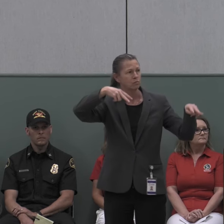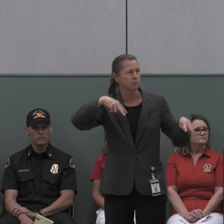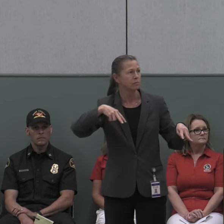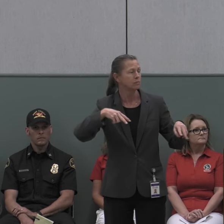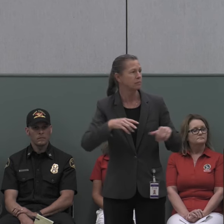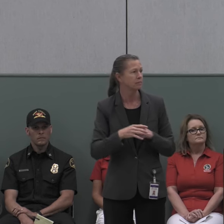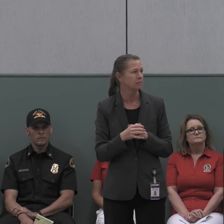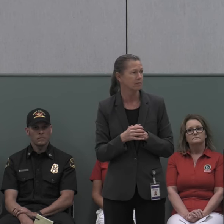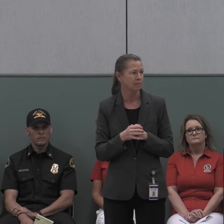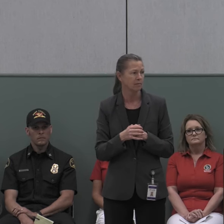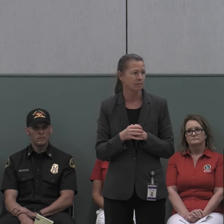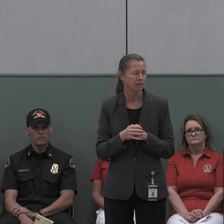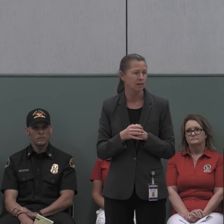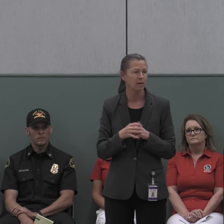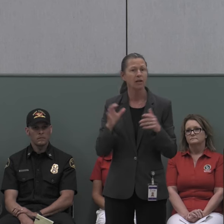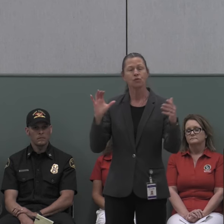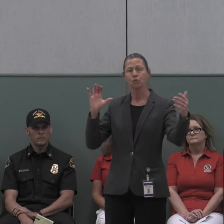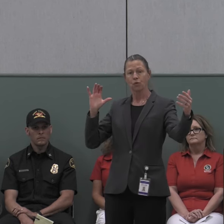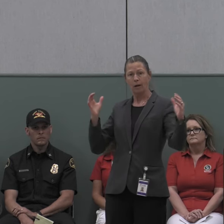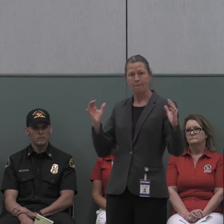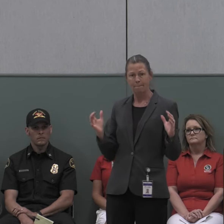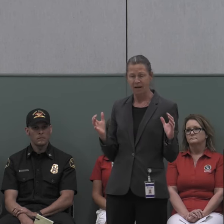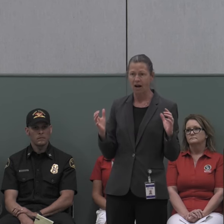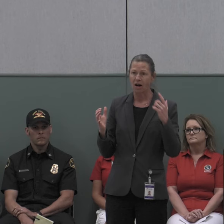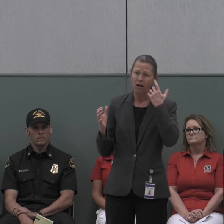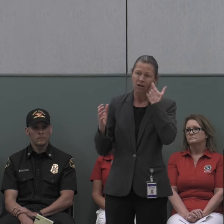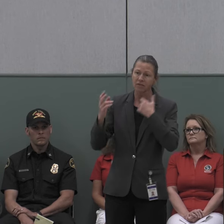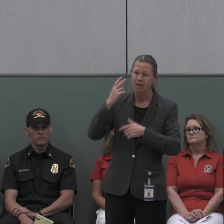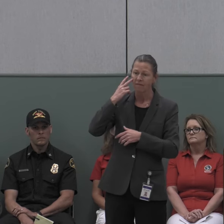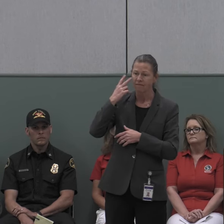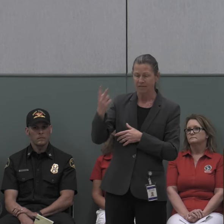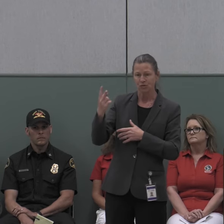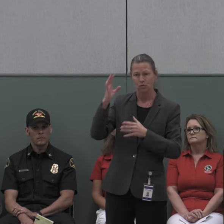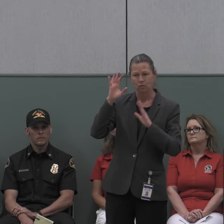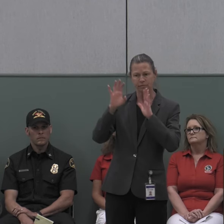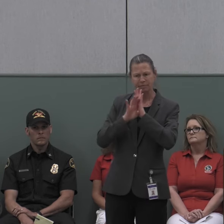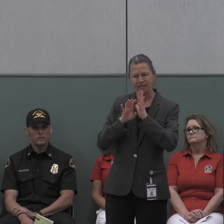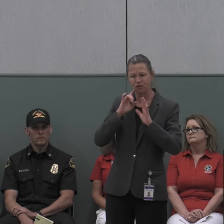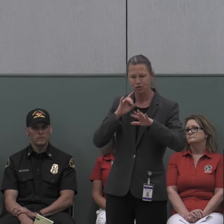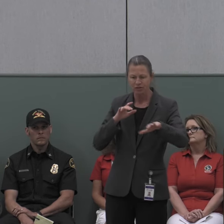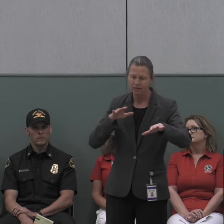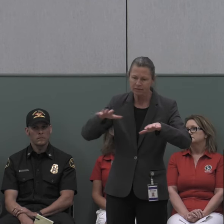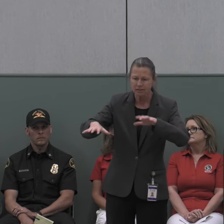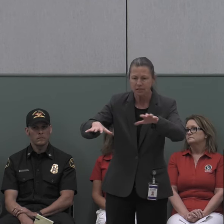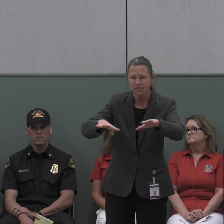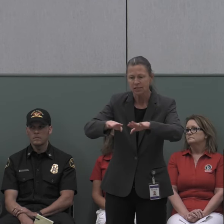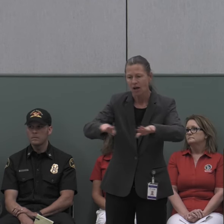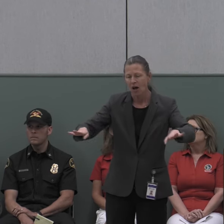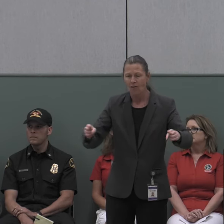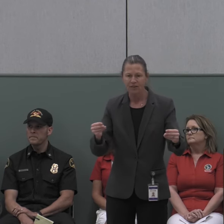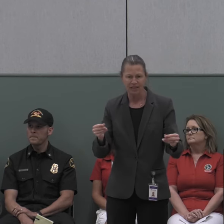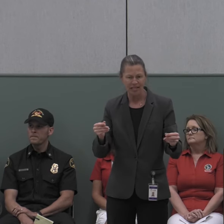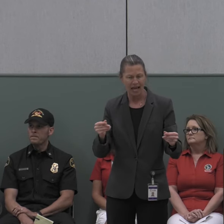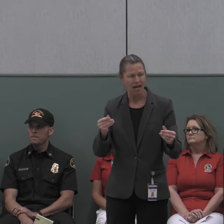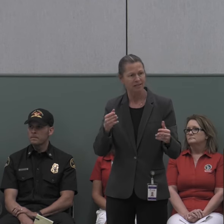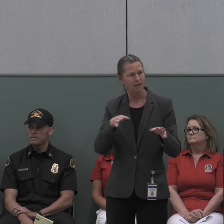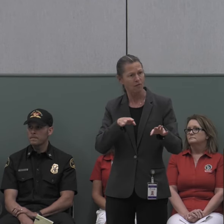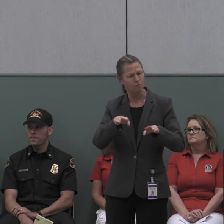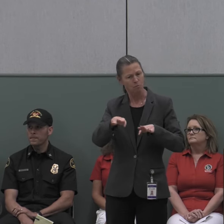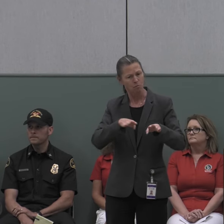to do comparison visualization of any earth movement that may not be apparent